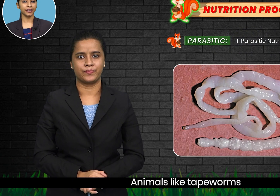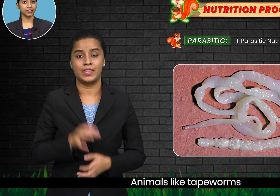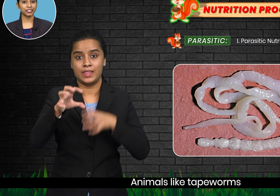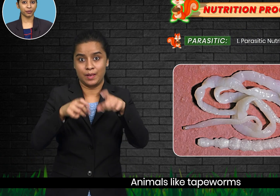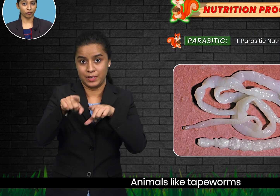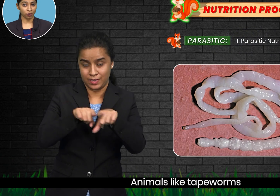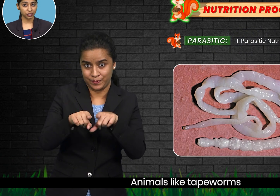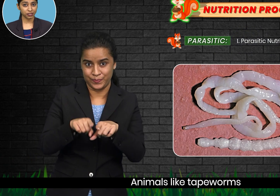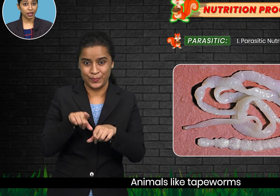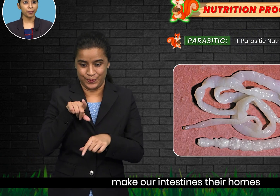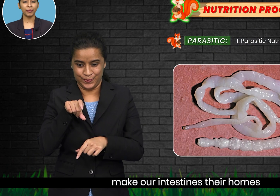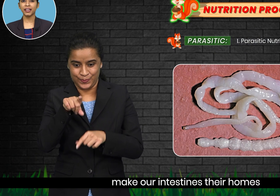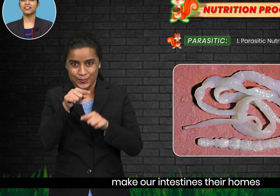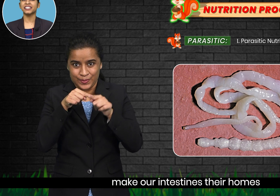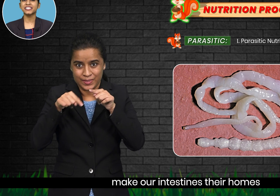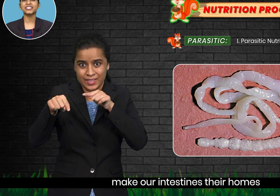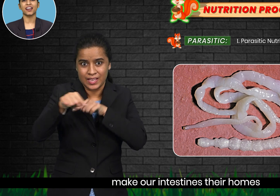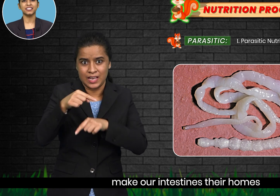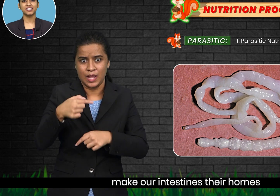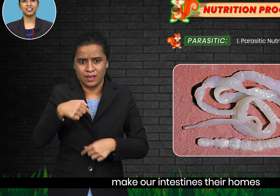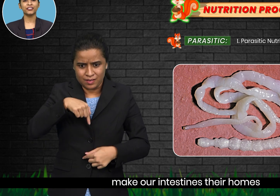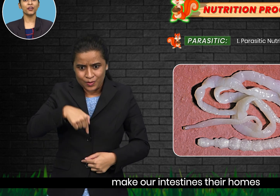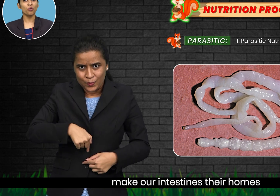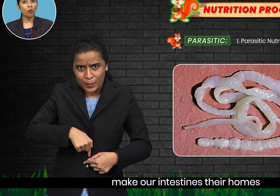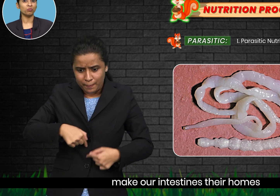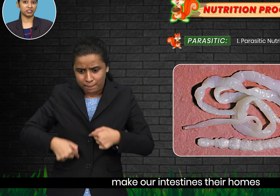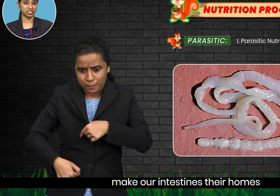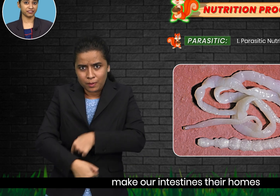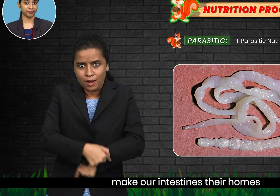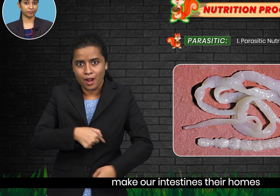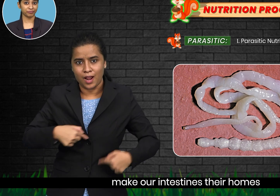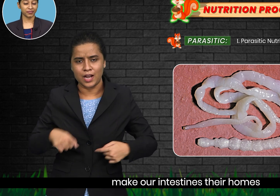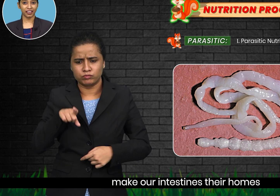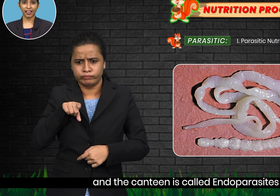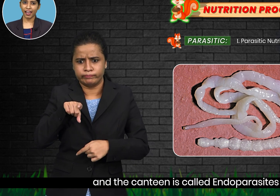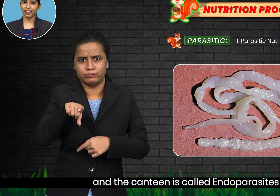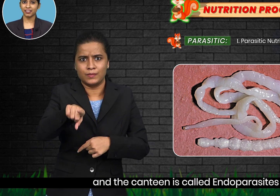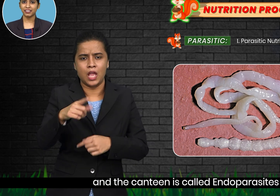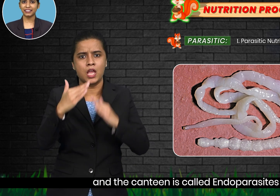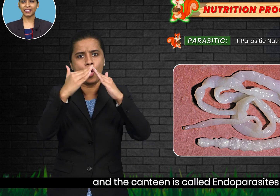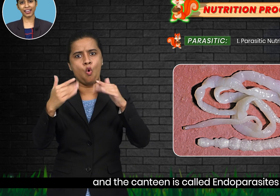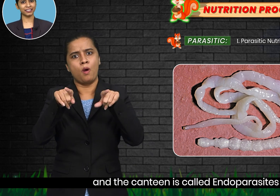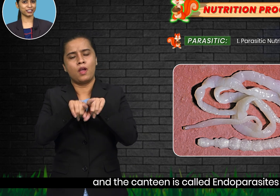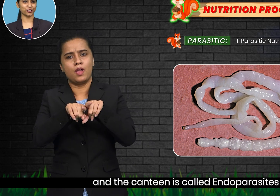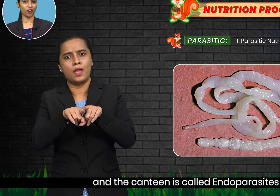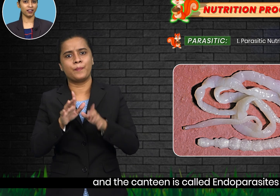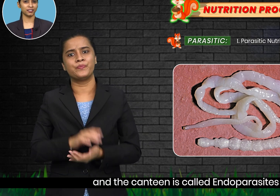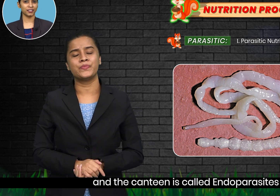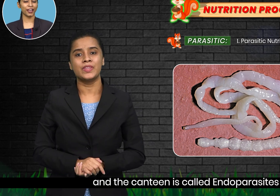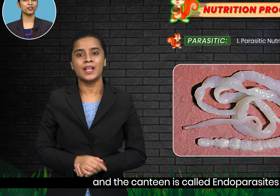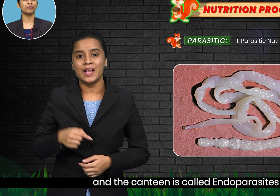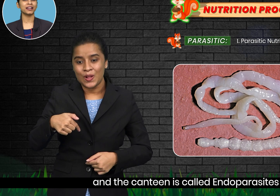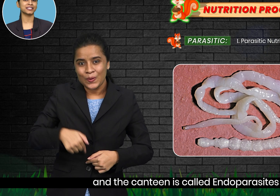Animals like tapeworms make our intestines their homes, and the canteen is